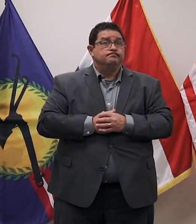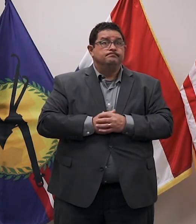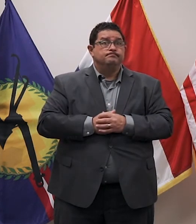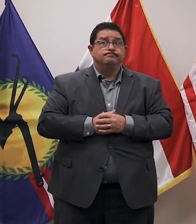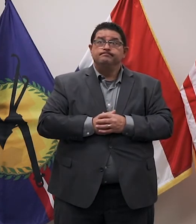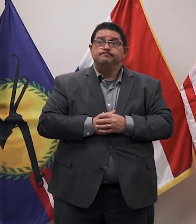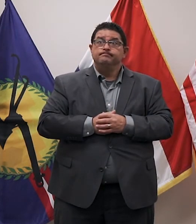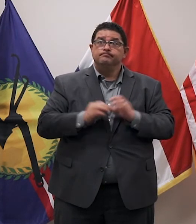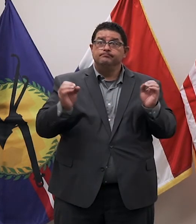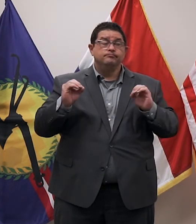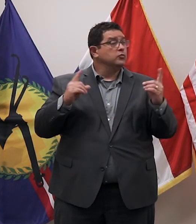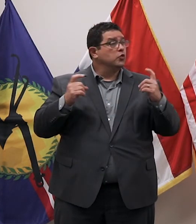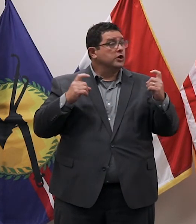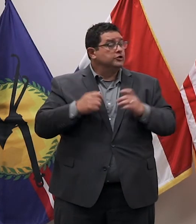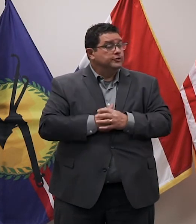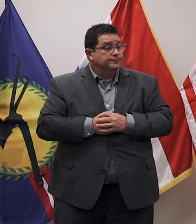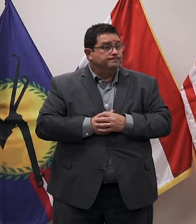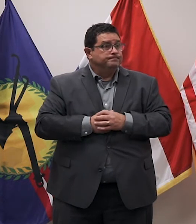I guess we don't have